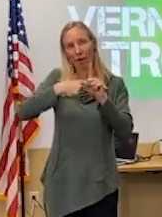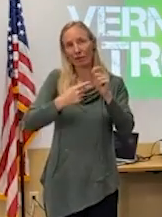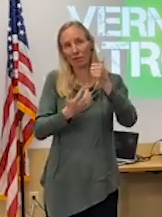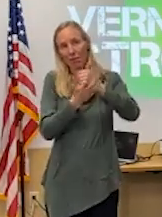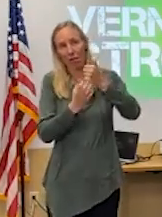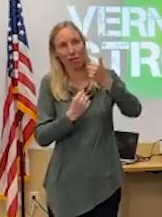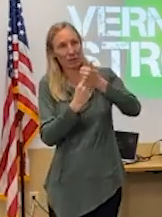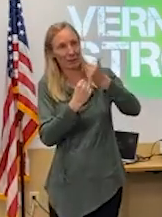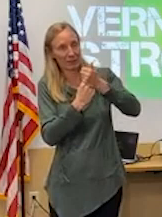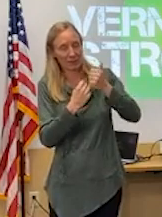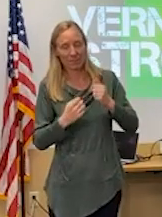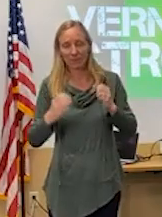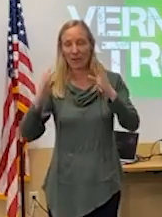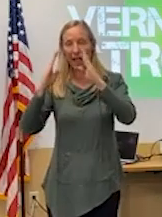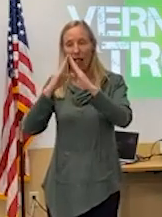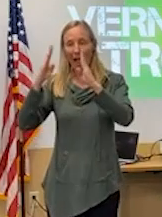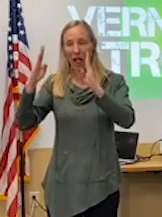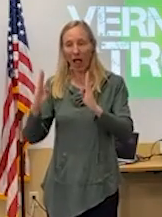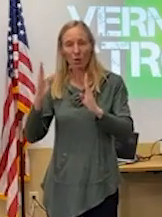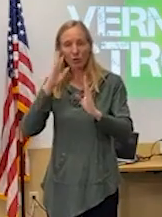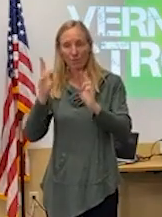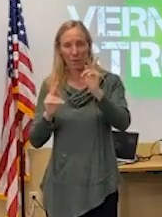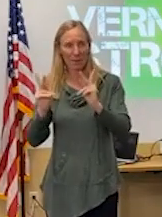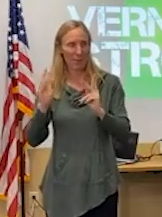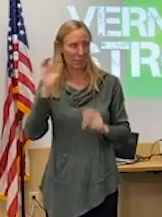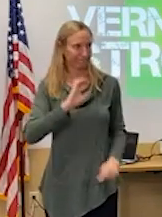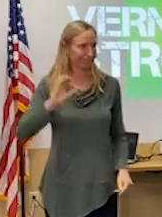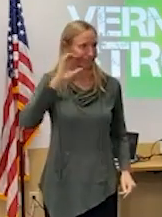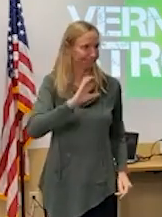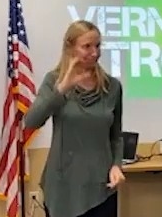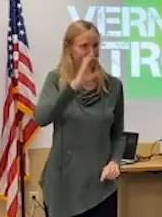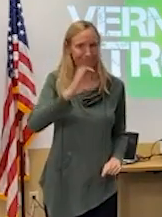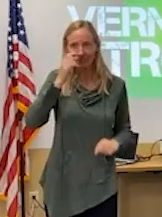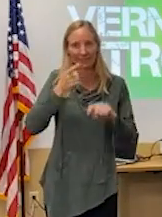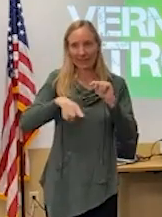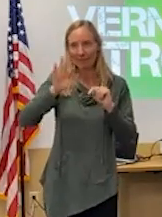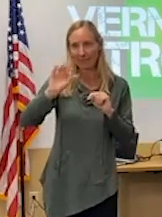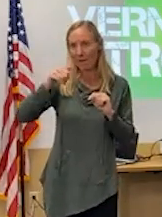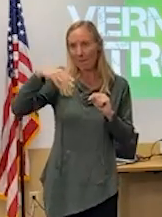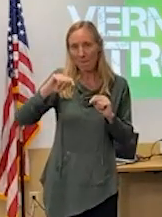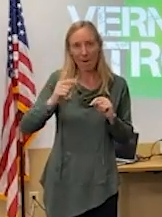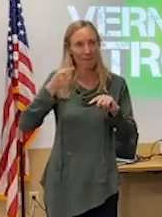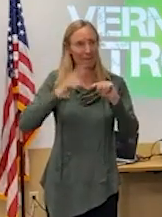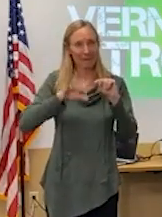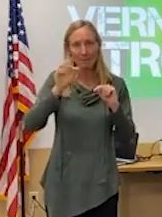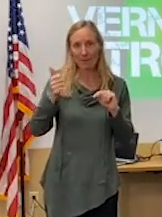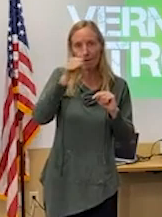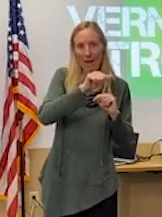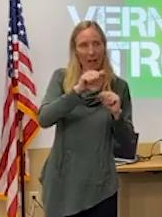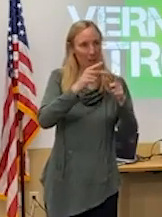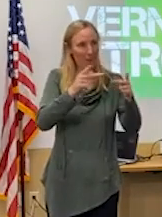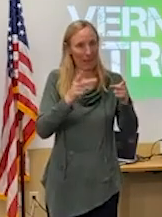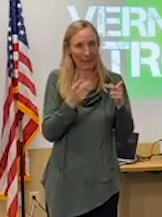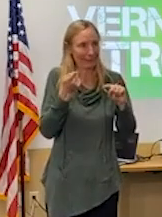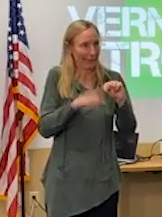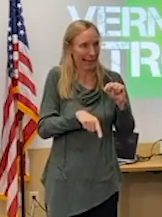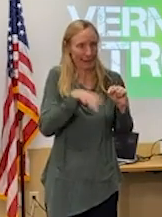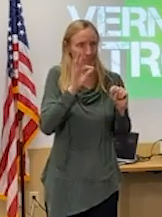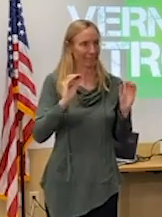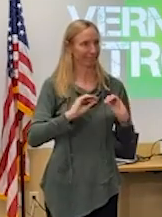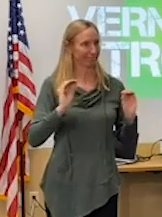so really the housing is focused on those who just can't find a place to live for an extended period of